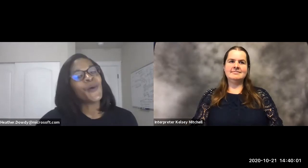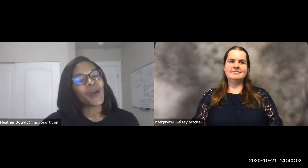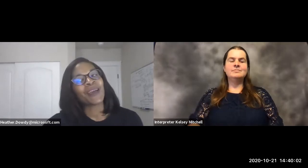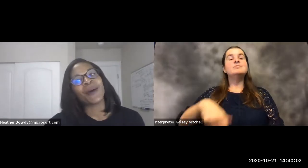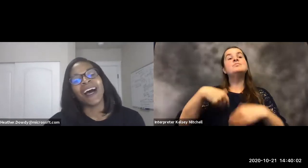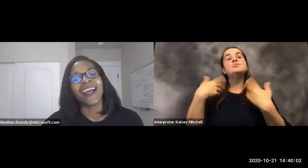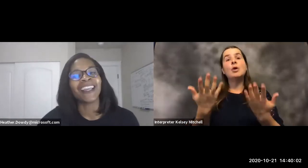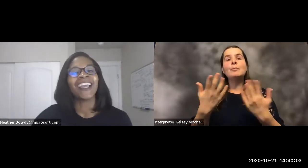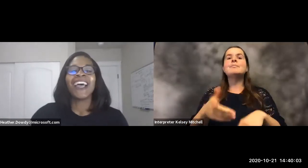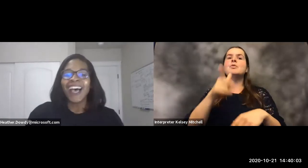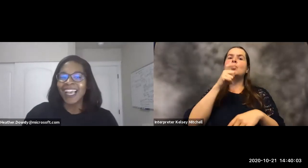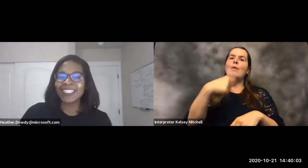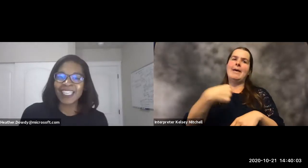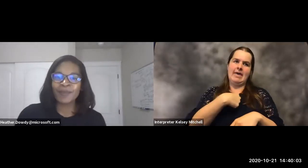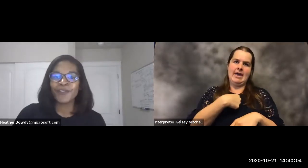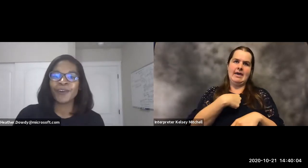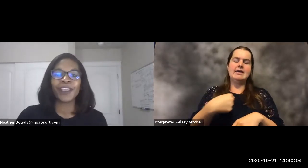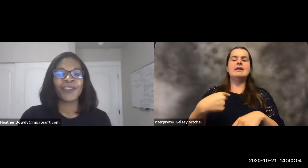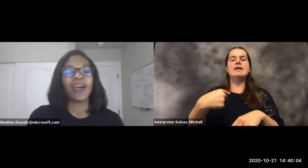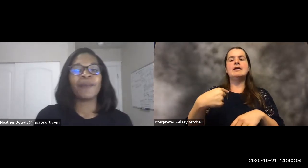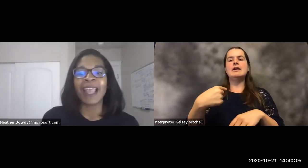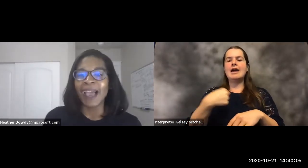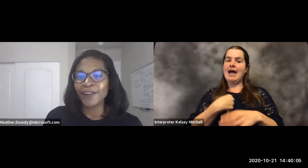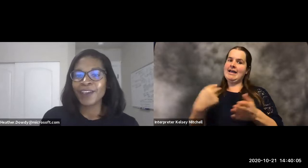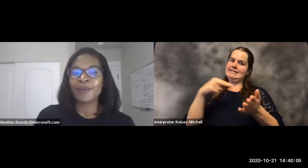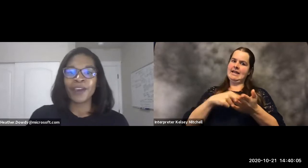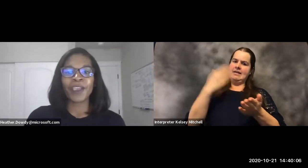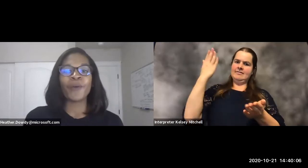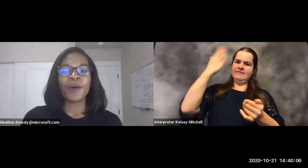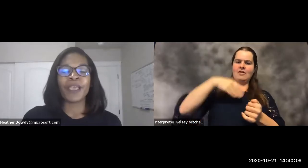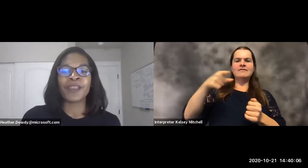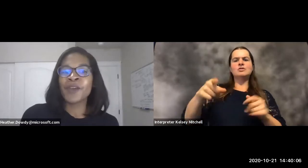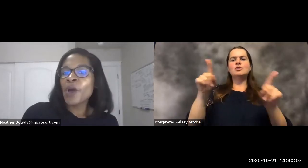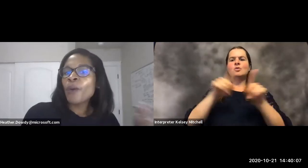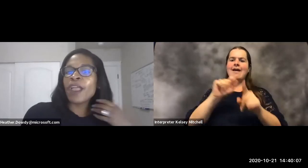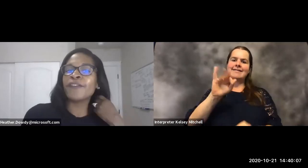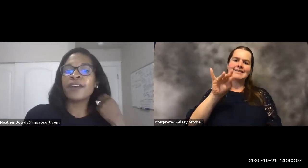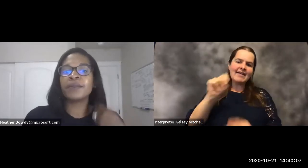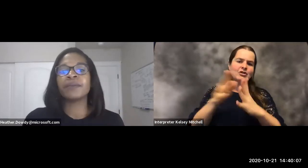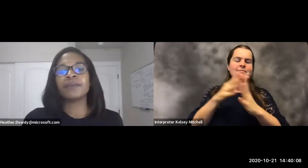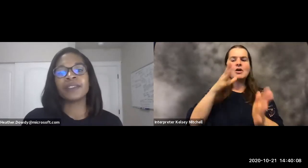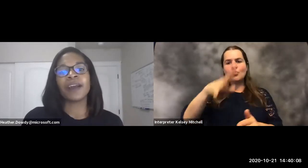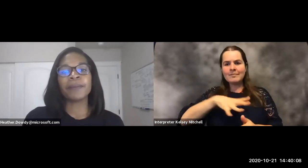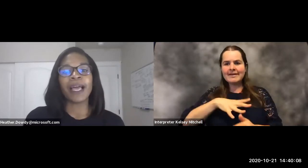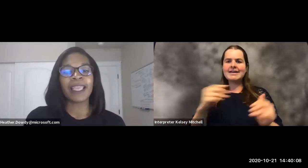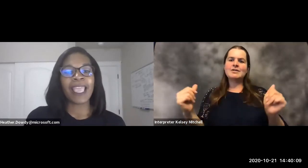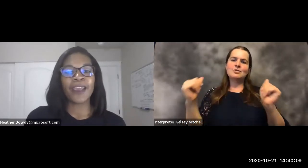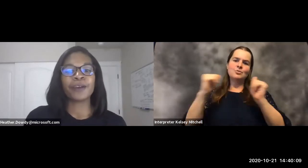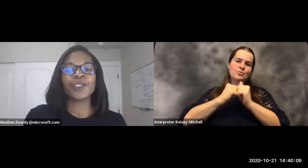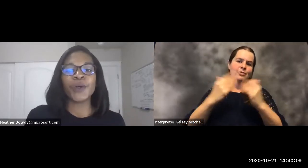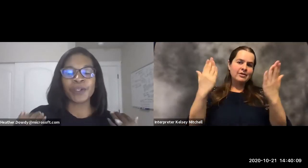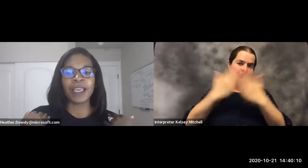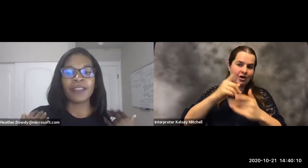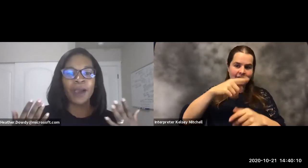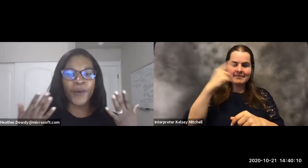So who am I? I stand before you. I'm an African-American woman with dark black